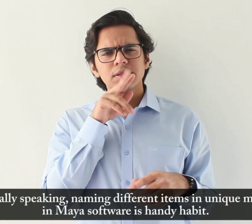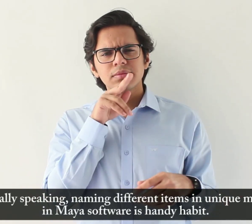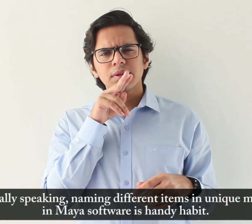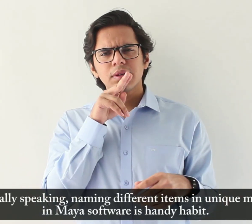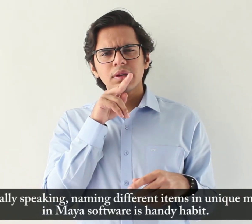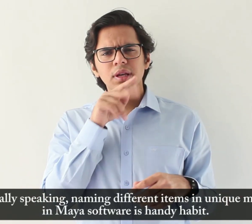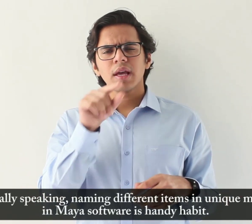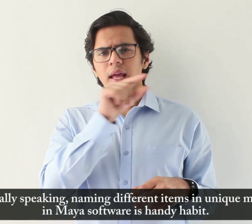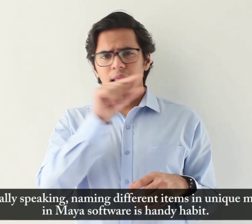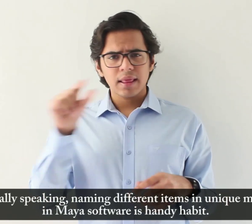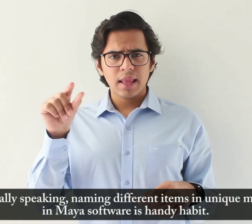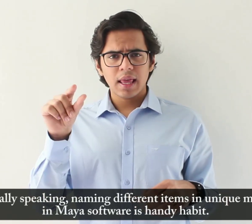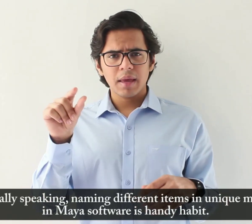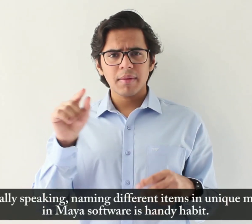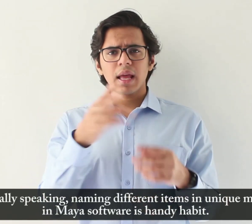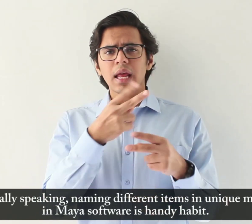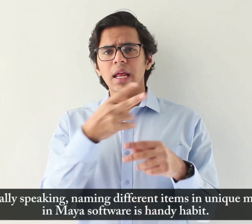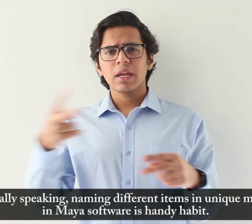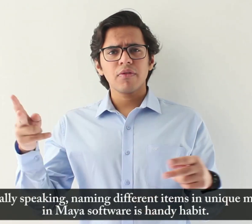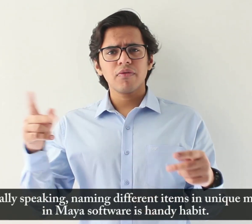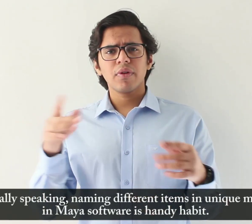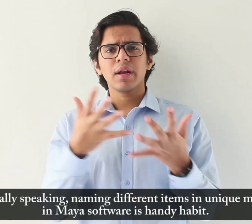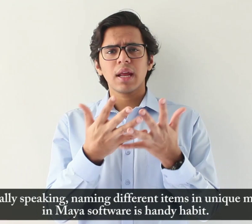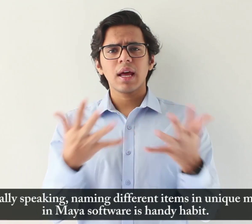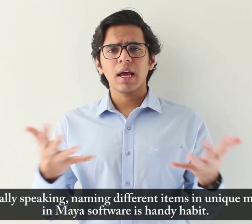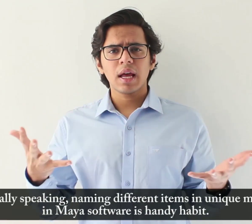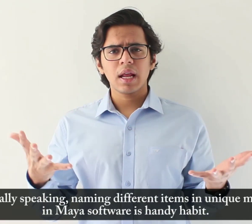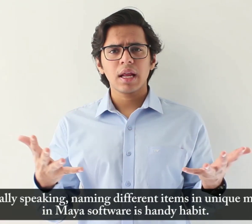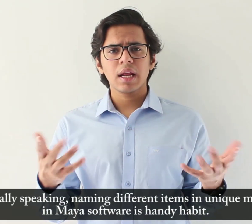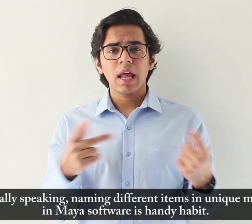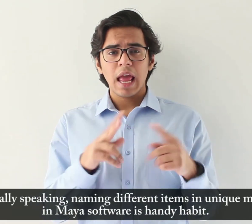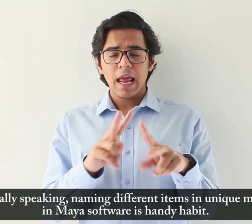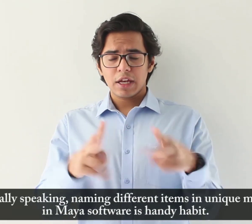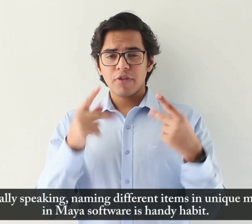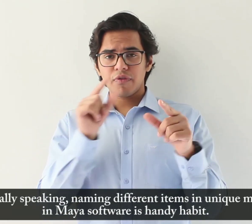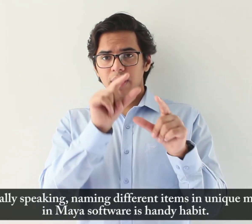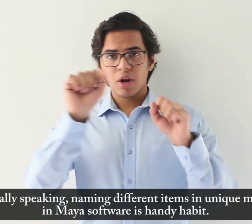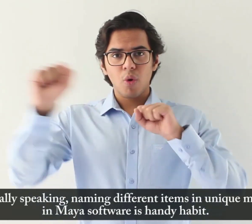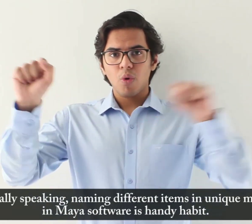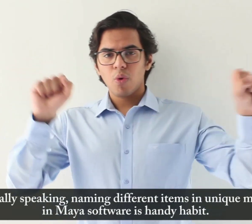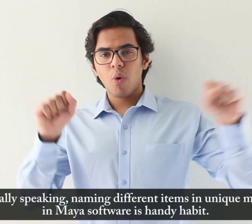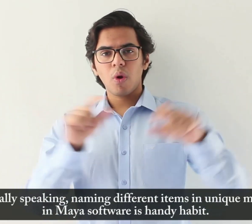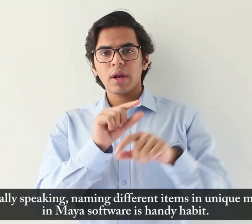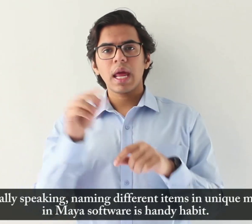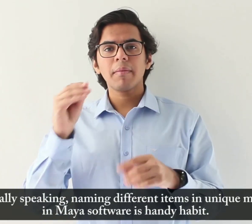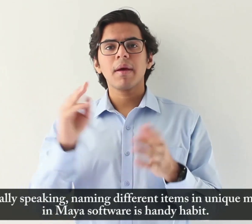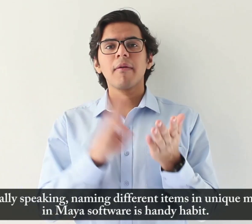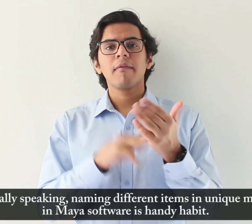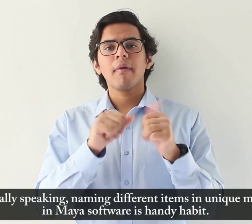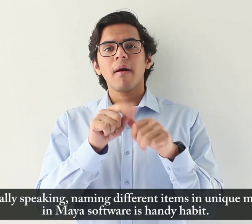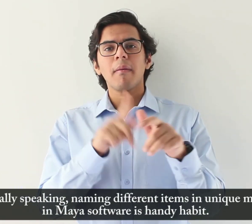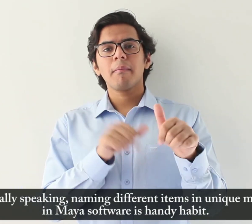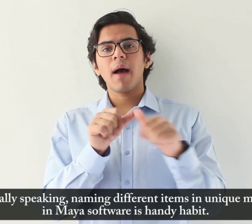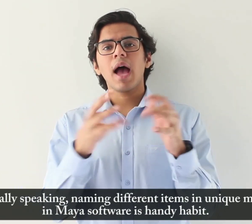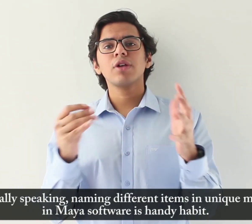Generally speaking, naming different items in unique manner in Maya software is handy